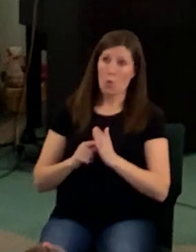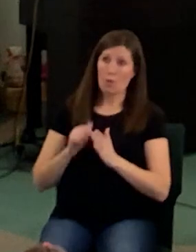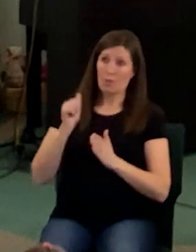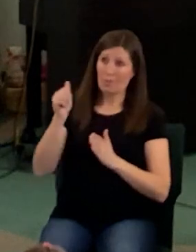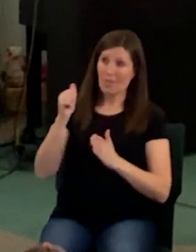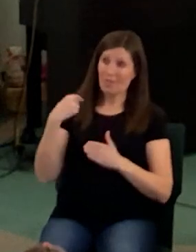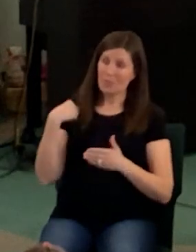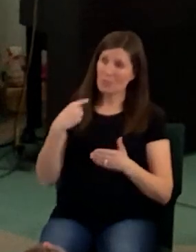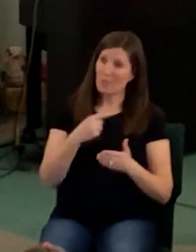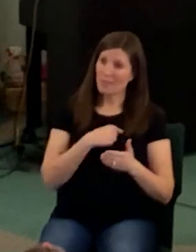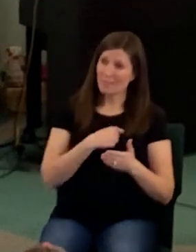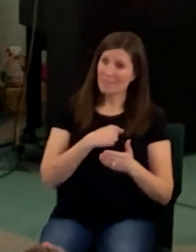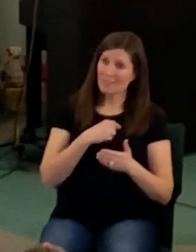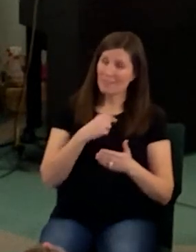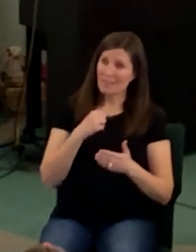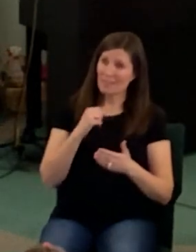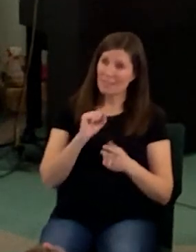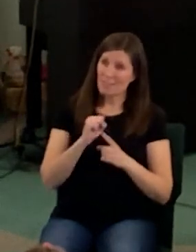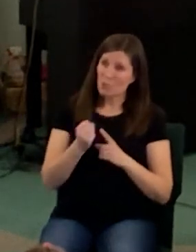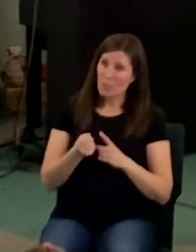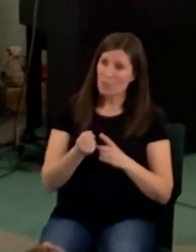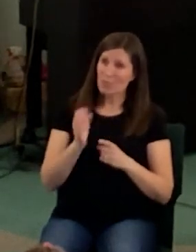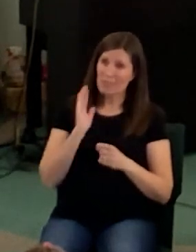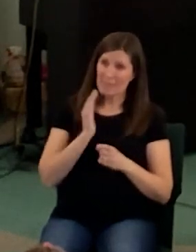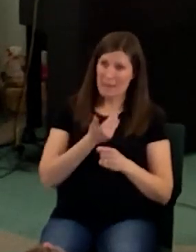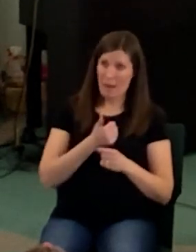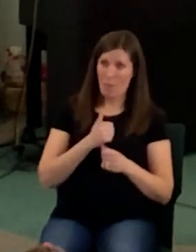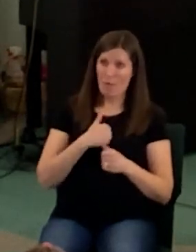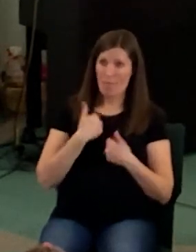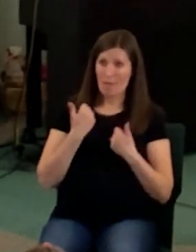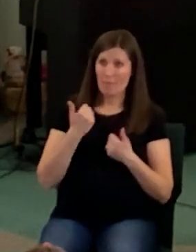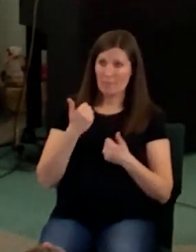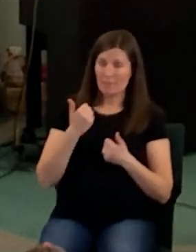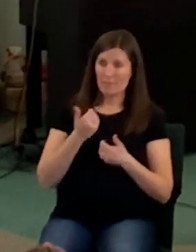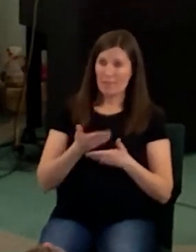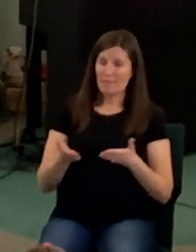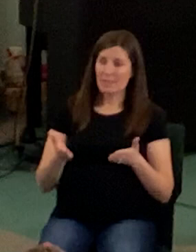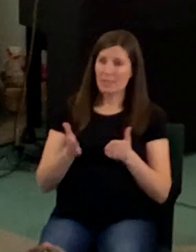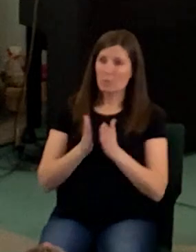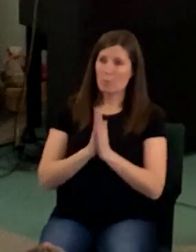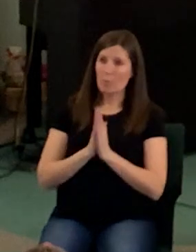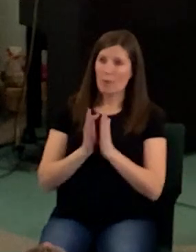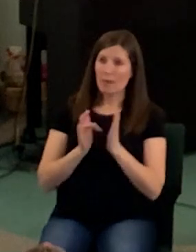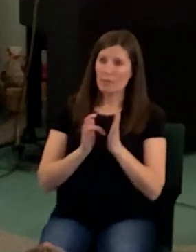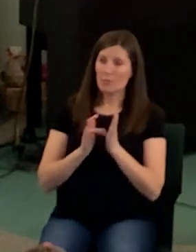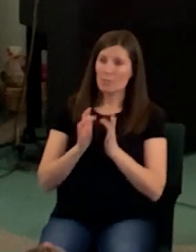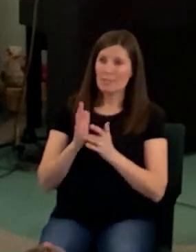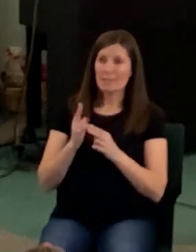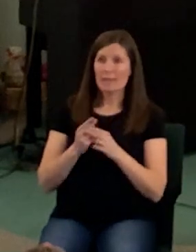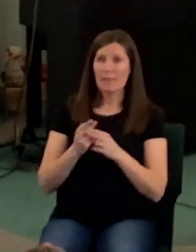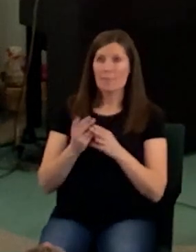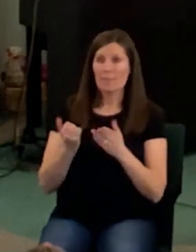us in those unique situations. And these things we pray in Jesus' name.